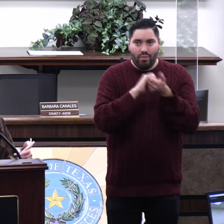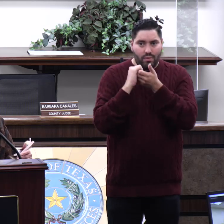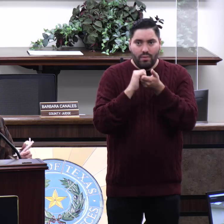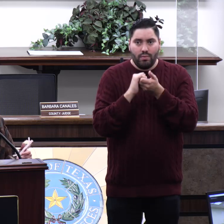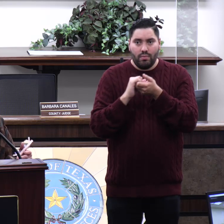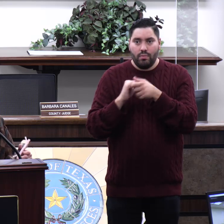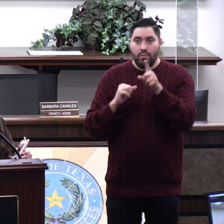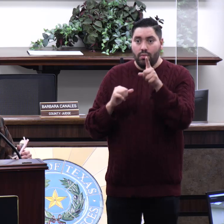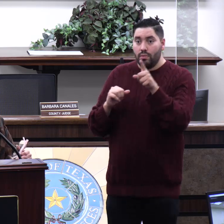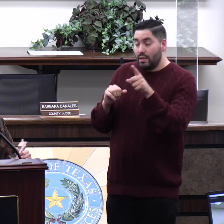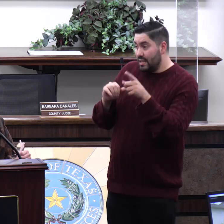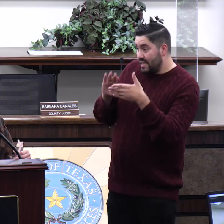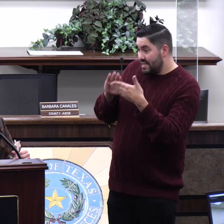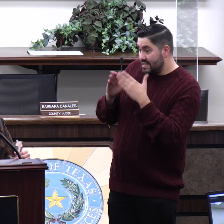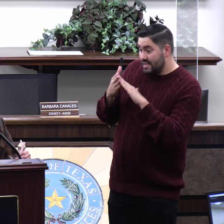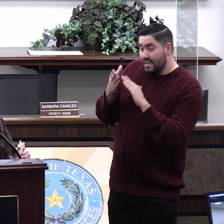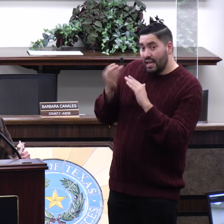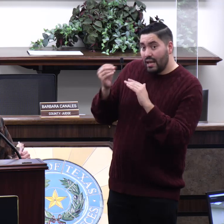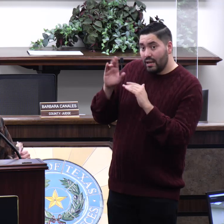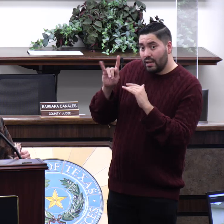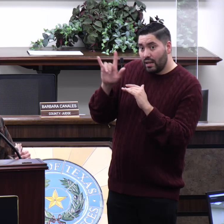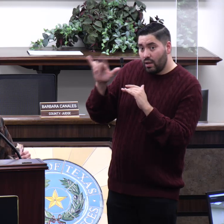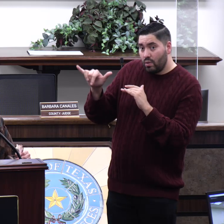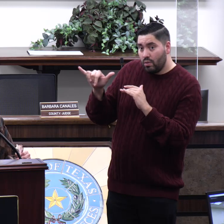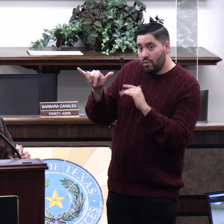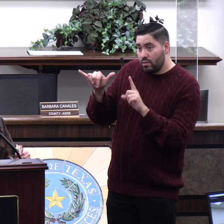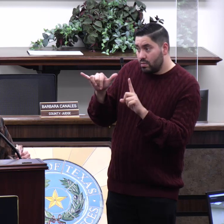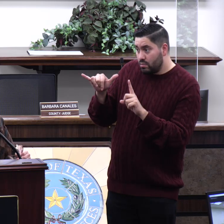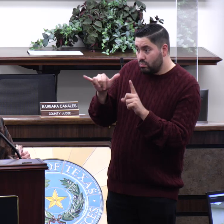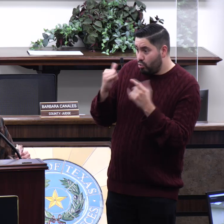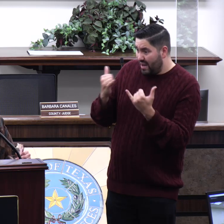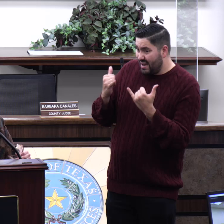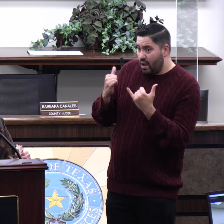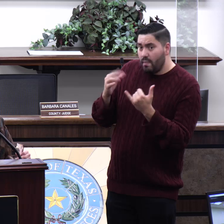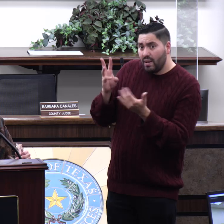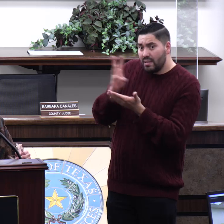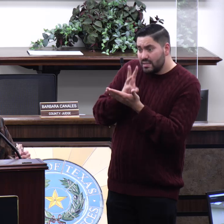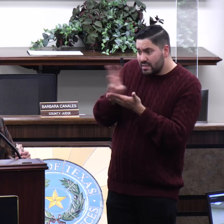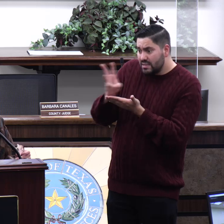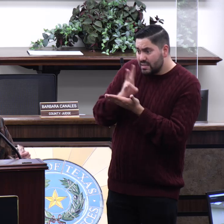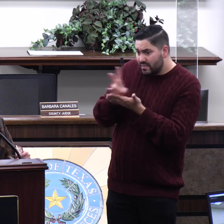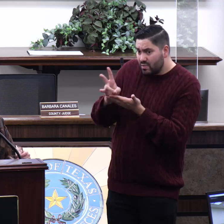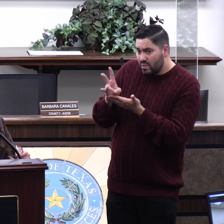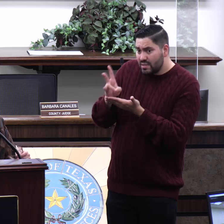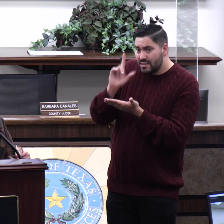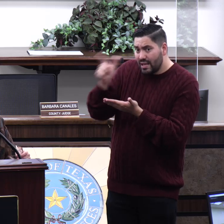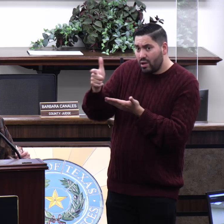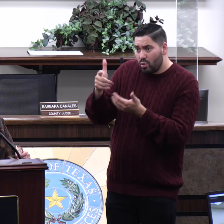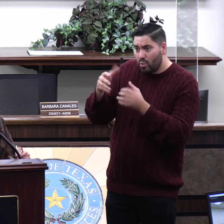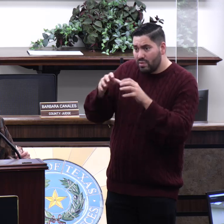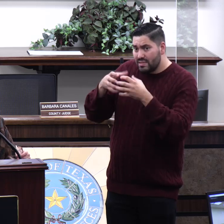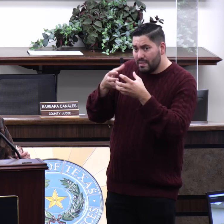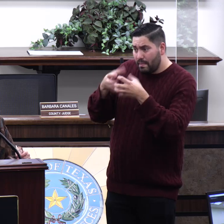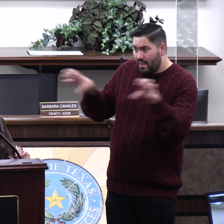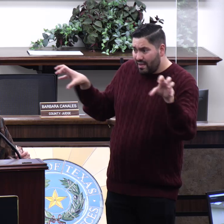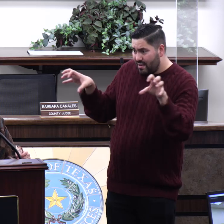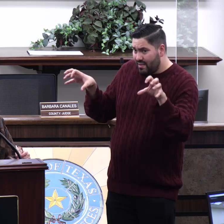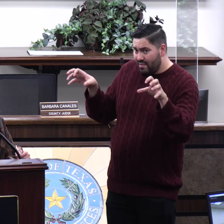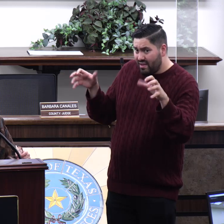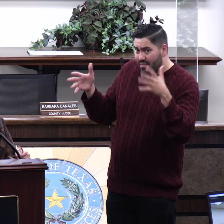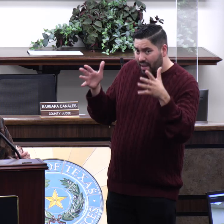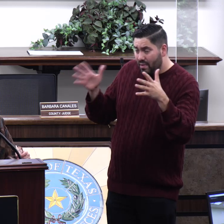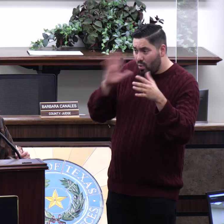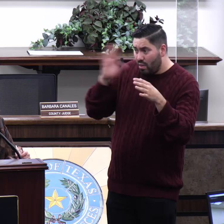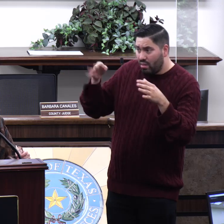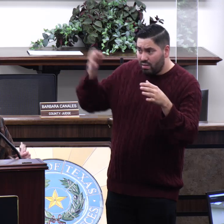and county remain together right now, but the split is coming up in 6-7 weeks or so with this Omicron variant out there. Is there any discussions to maybe push